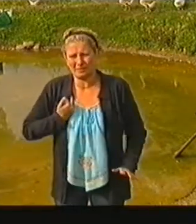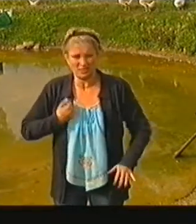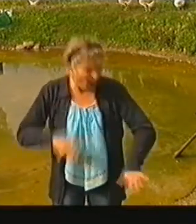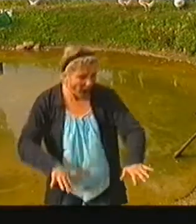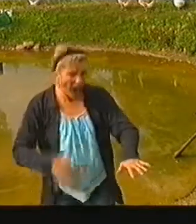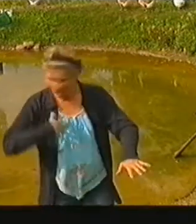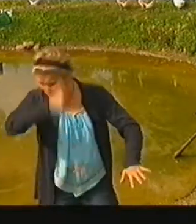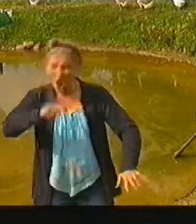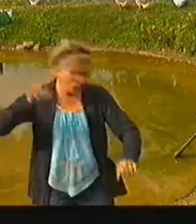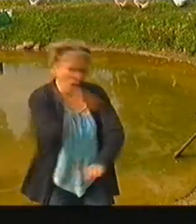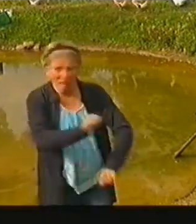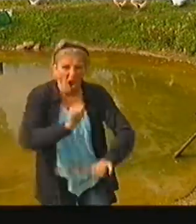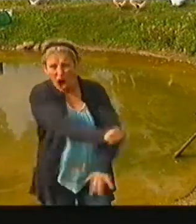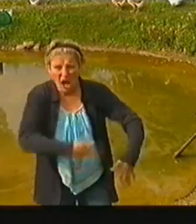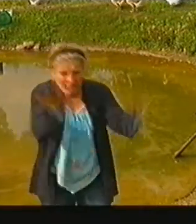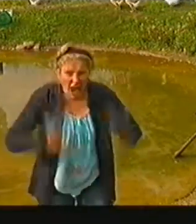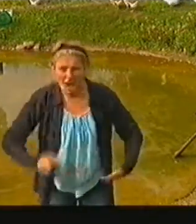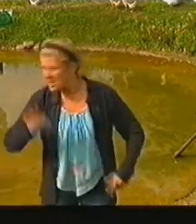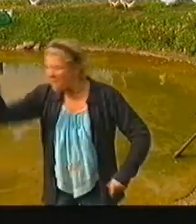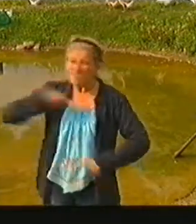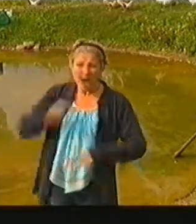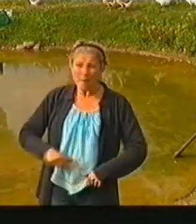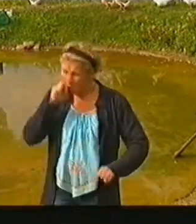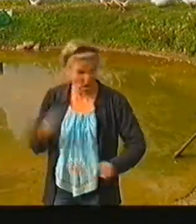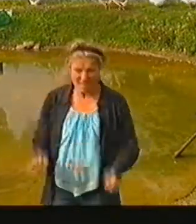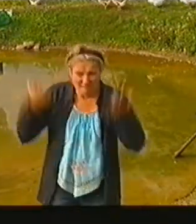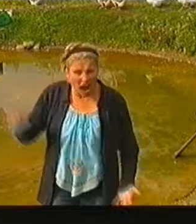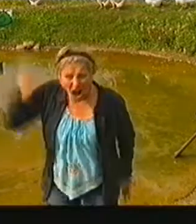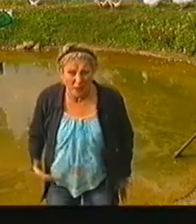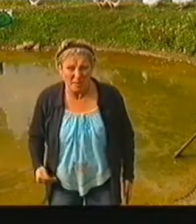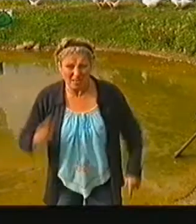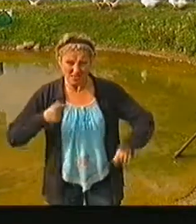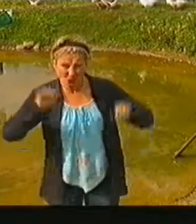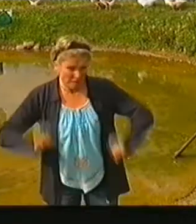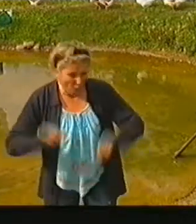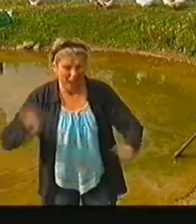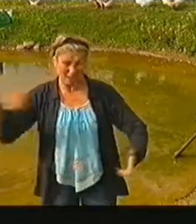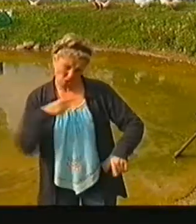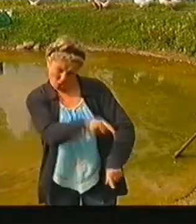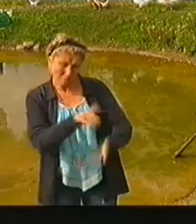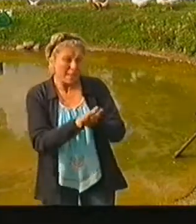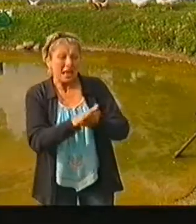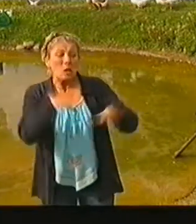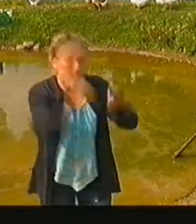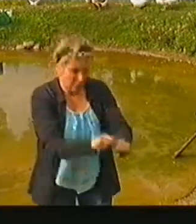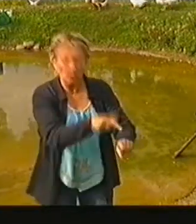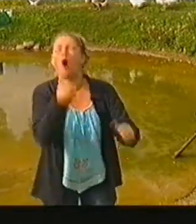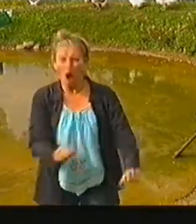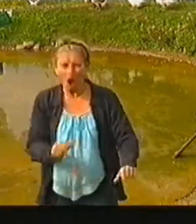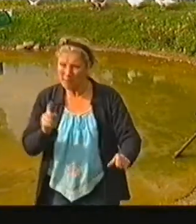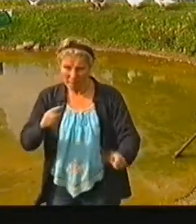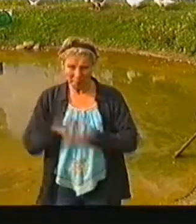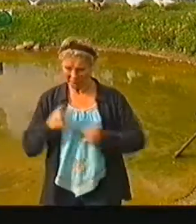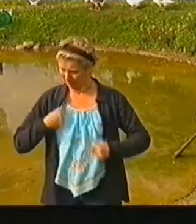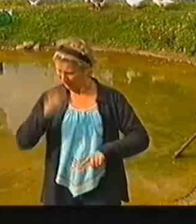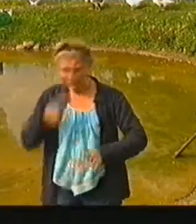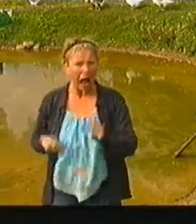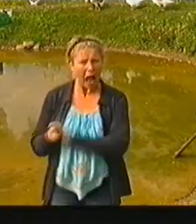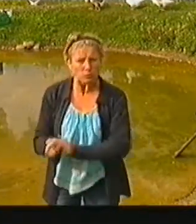he said, "this mess you're in is all my fault." "I know it's your fault," said Badger furiously. "And the farmers are not going to give up till they've got